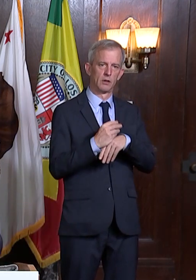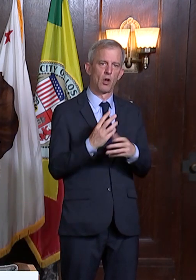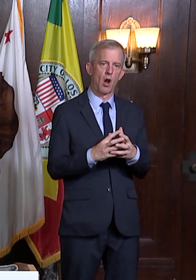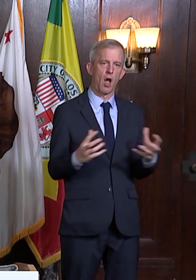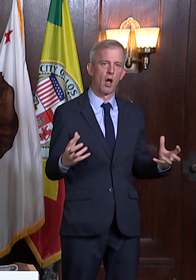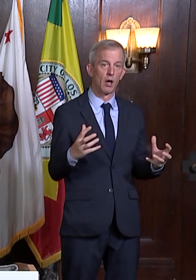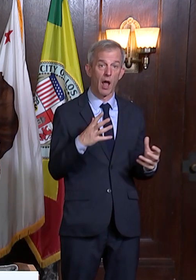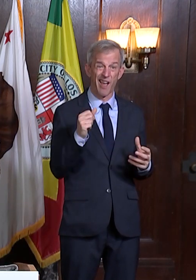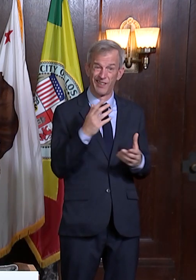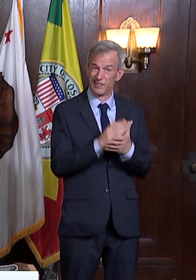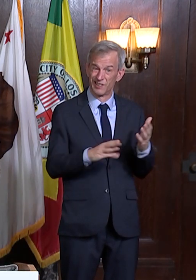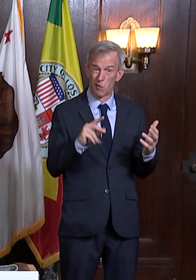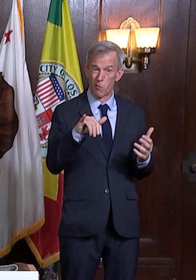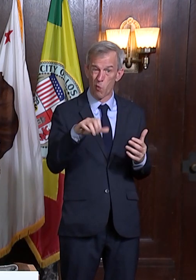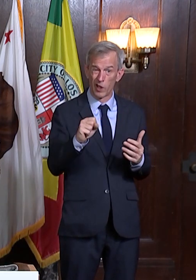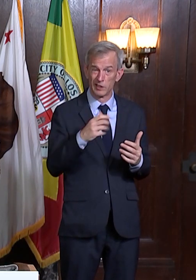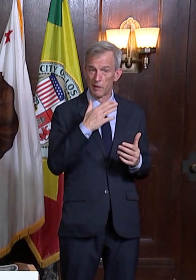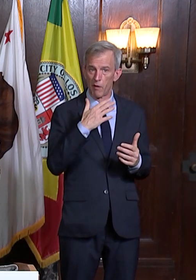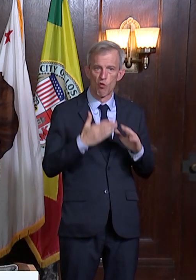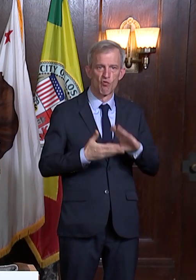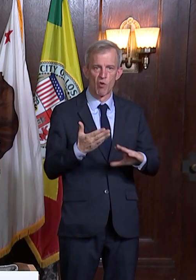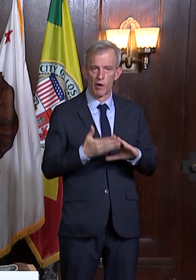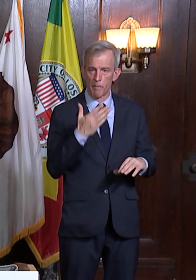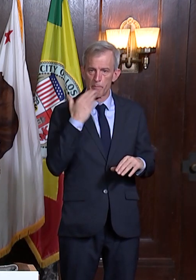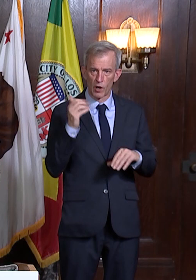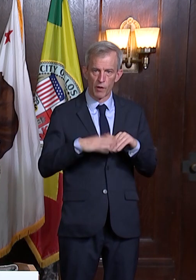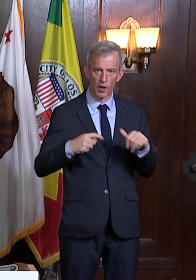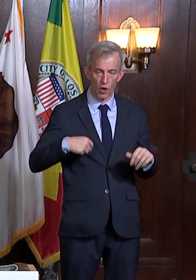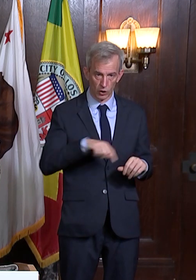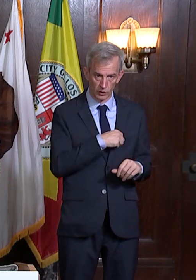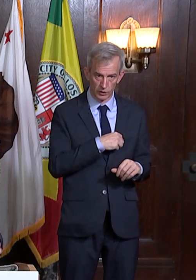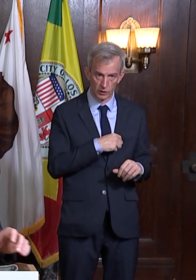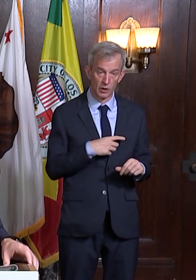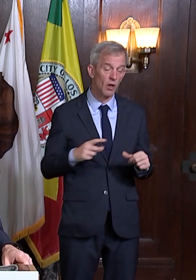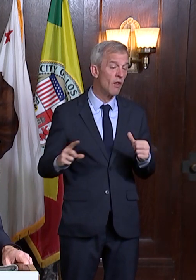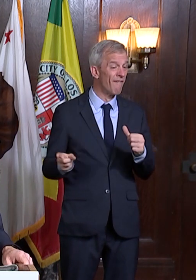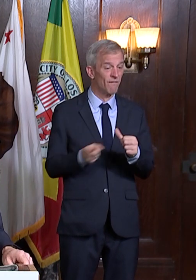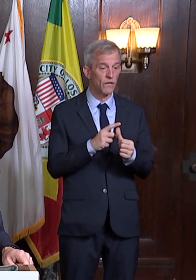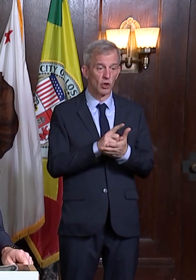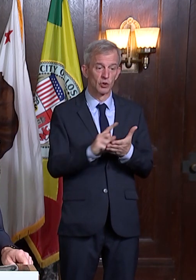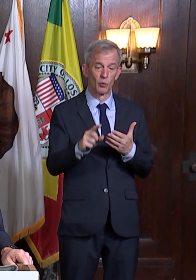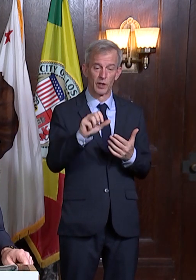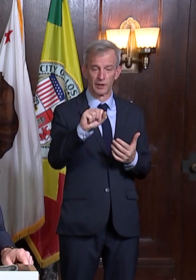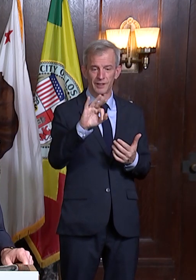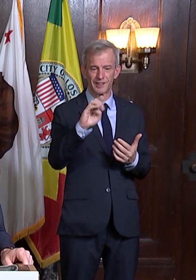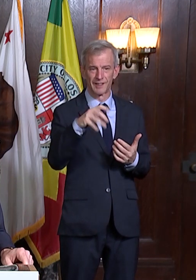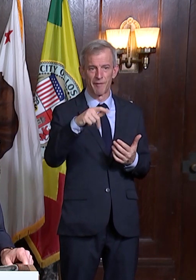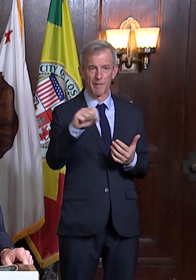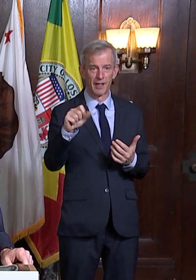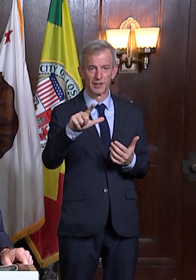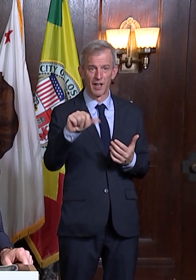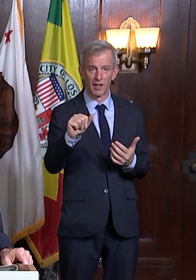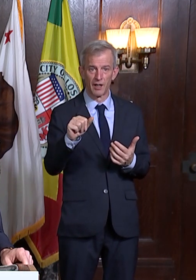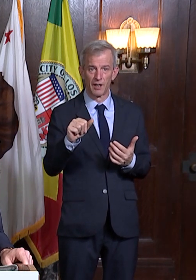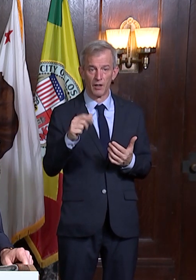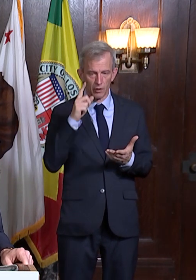front of us even before we did this as a city. In the first week of Safe Pass LA, health inspectors reported high rates of compliance by the